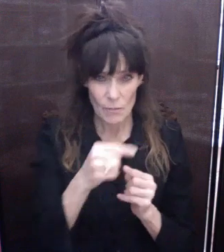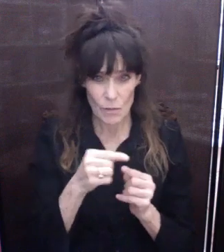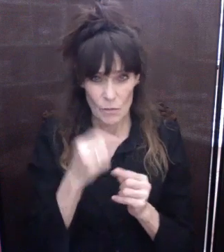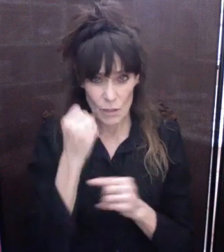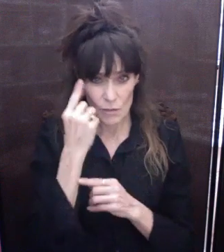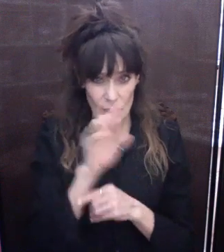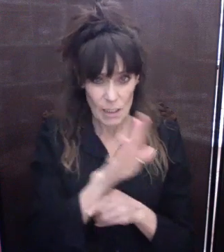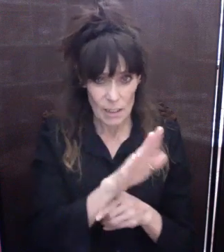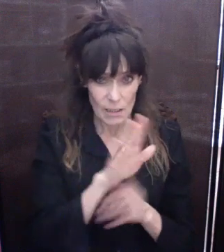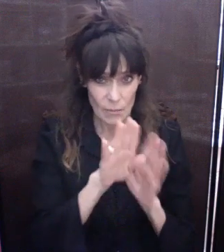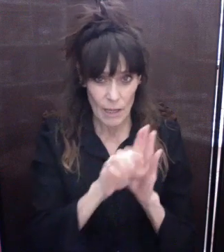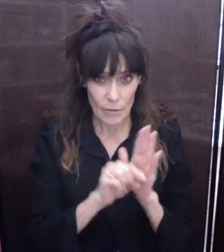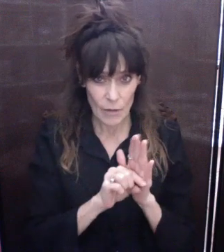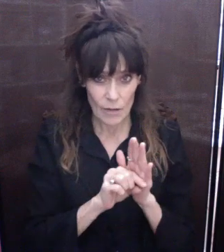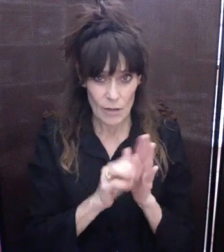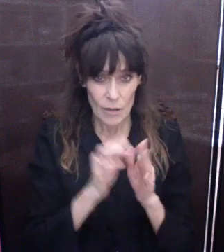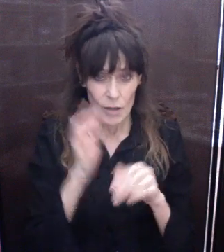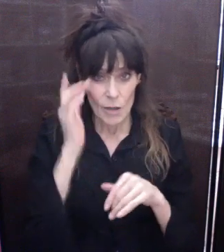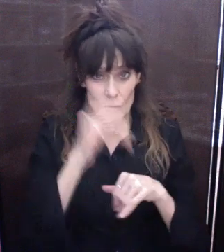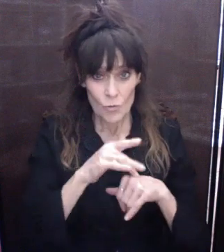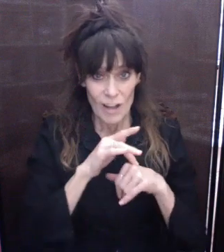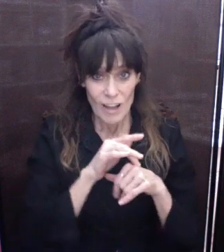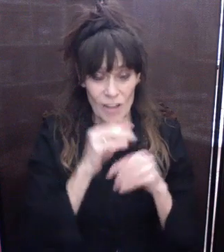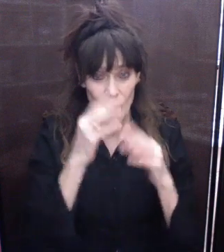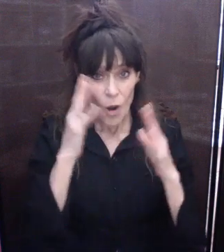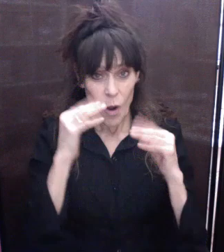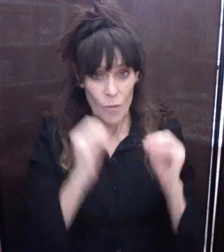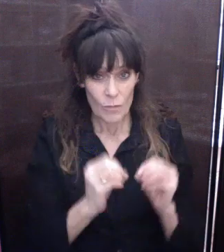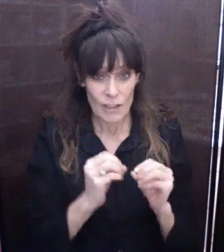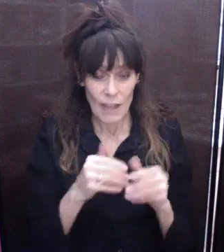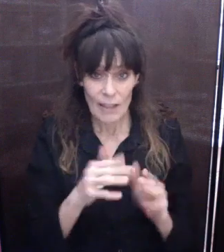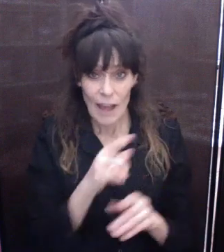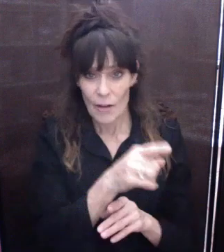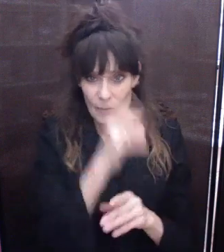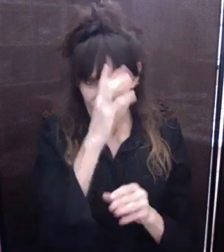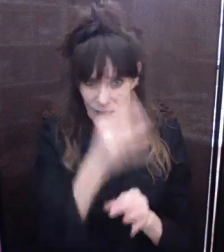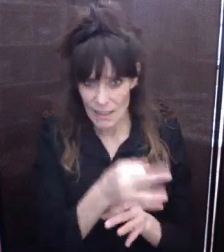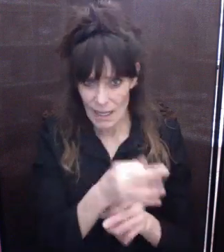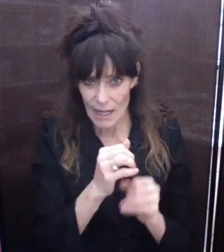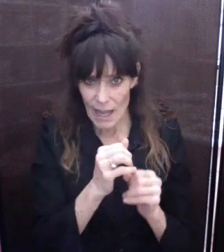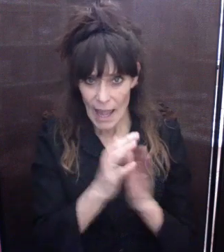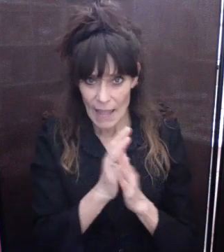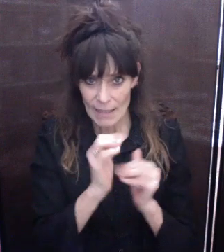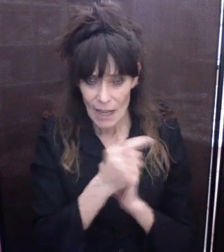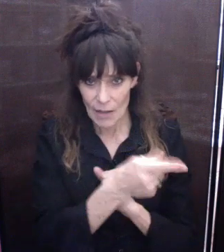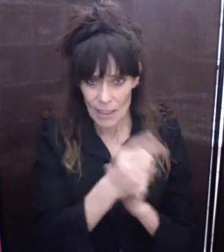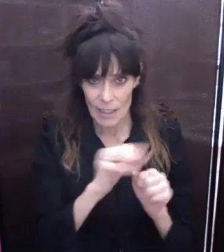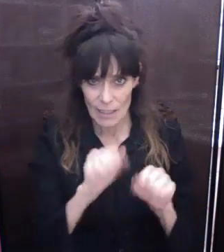background, dwell on the hopelessness, let him draw his own conclusion and ask how he can get well. And that seems to